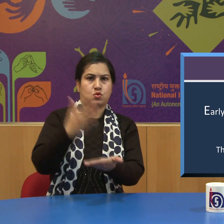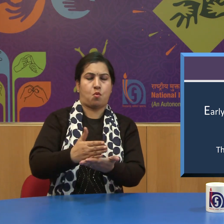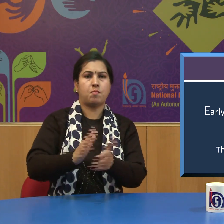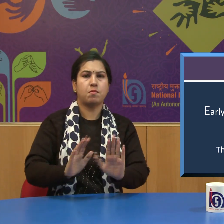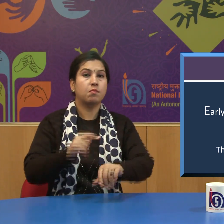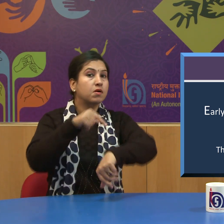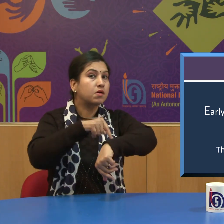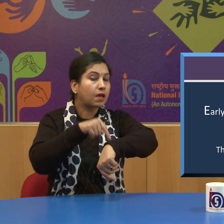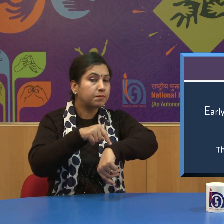period